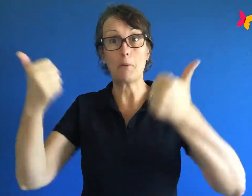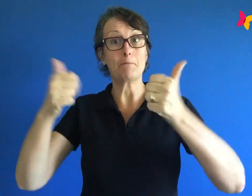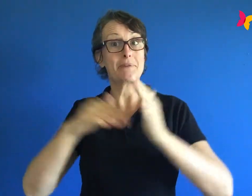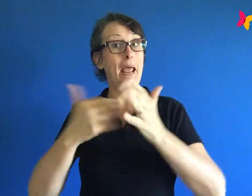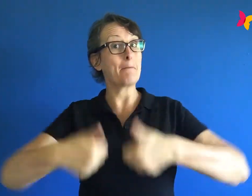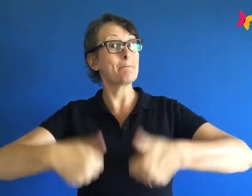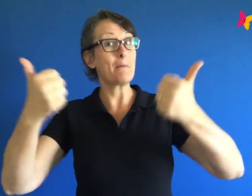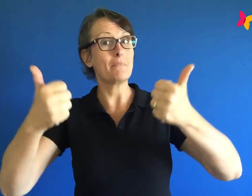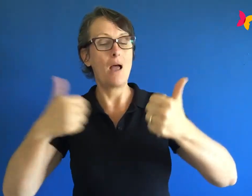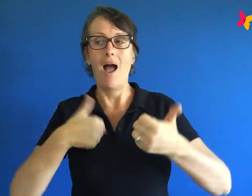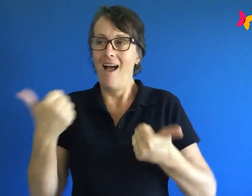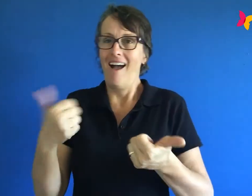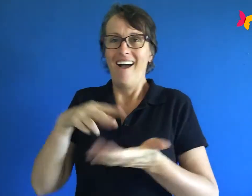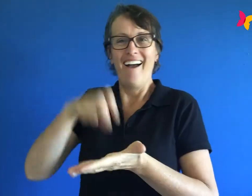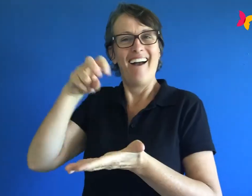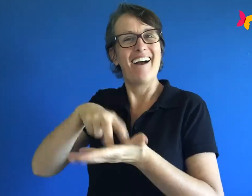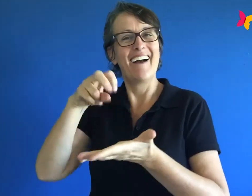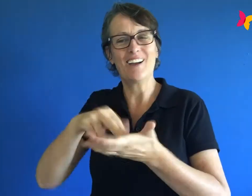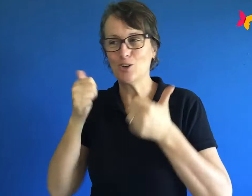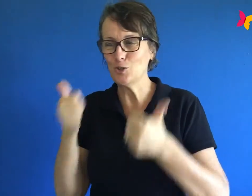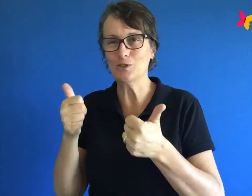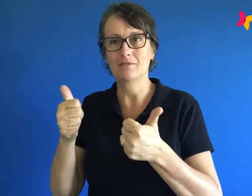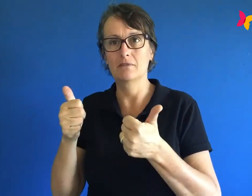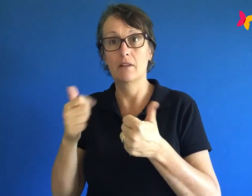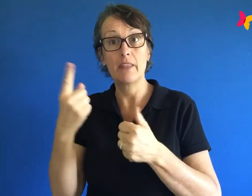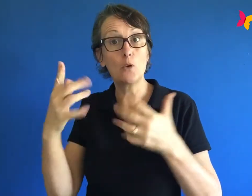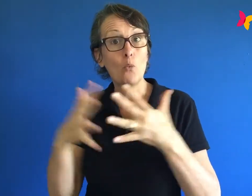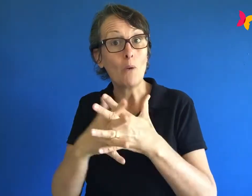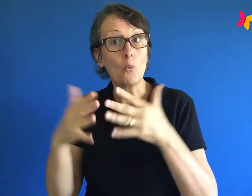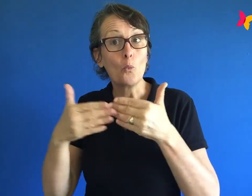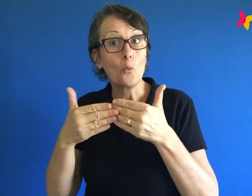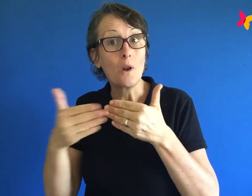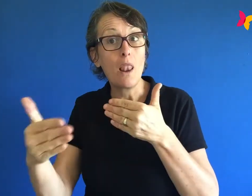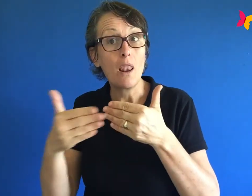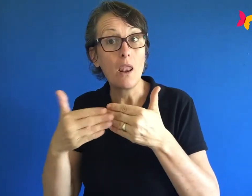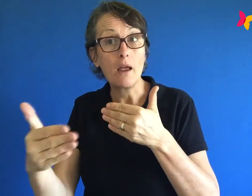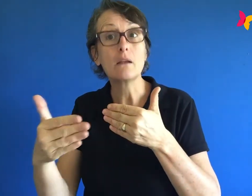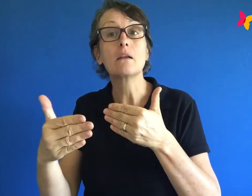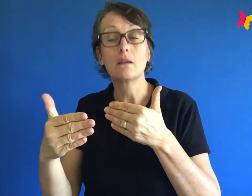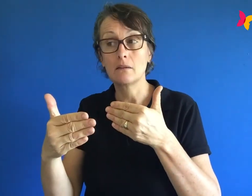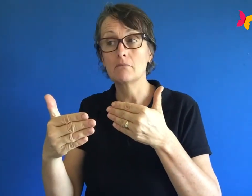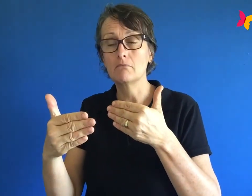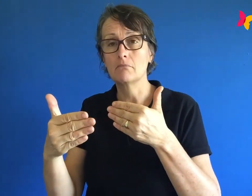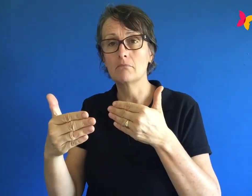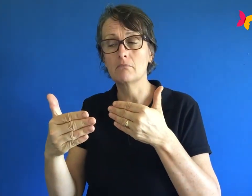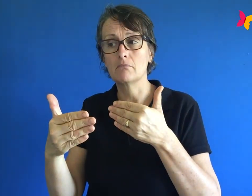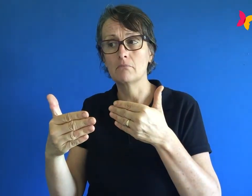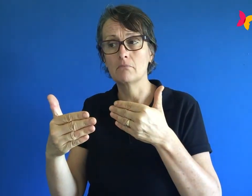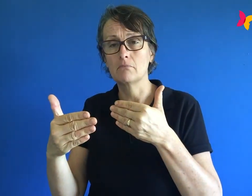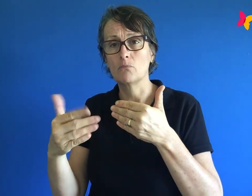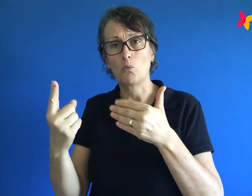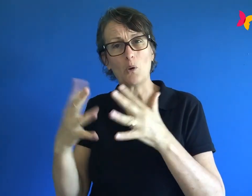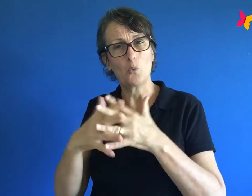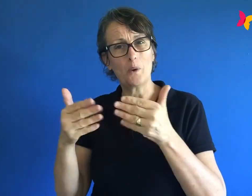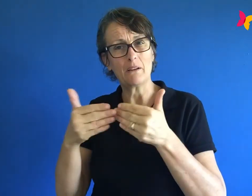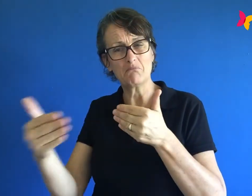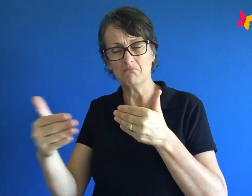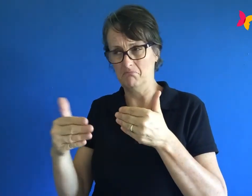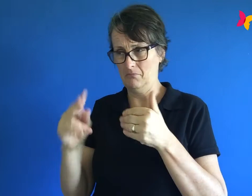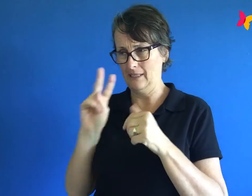yay! Within probably a week of his physical ailments being fixed, he just was unable